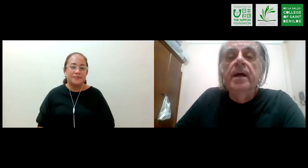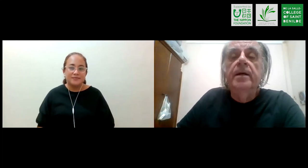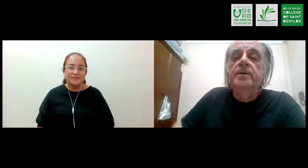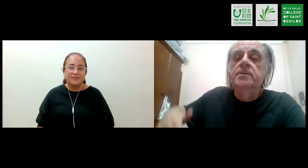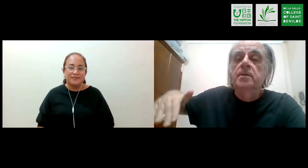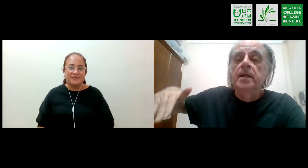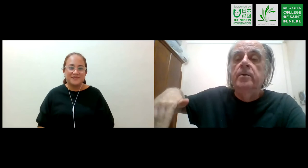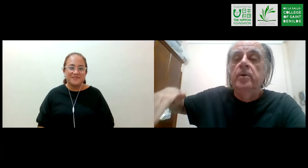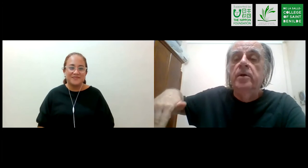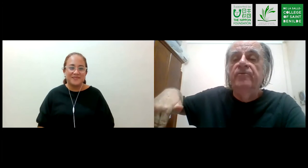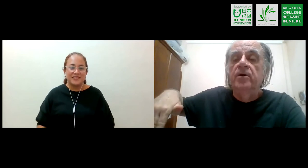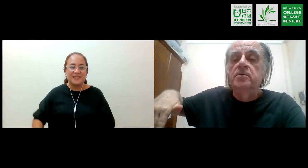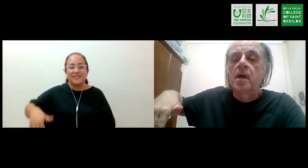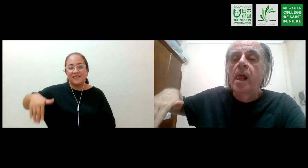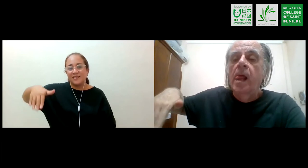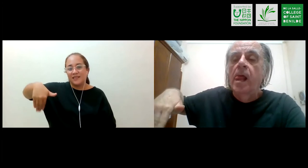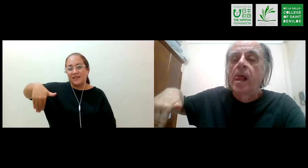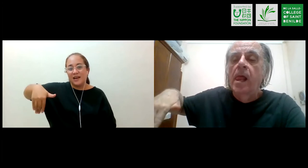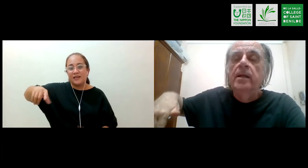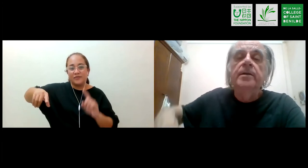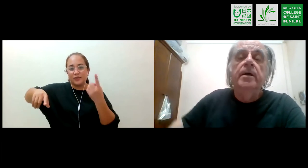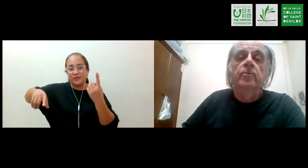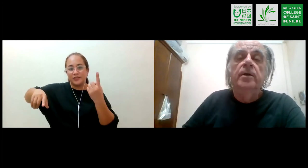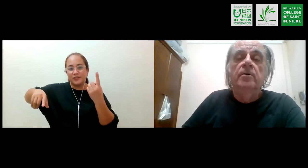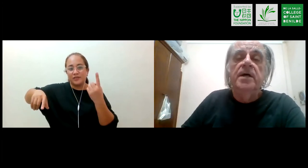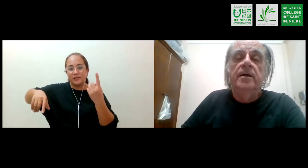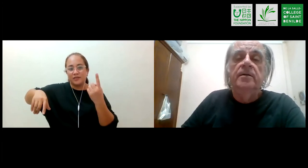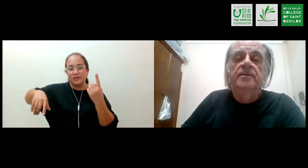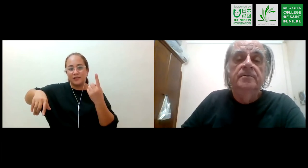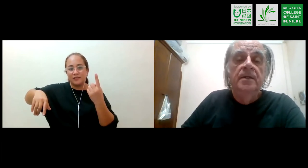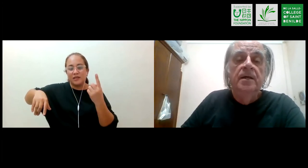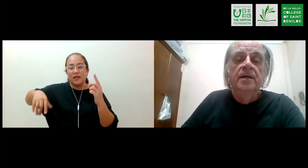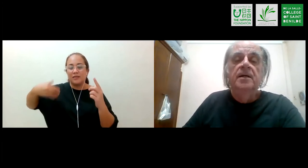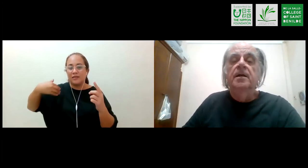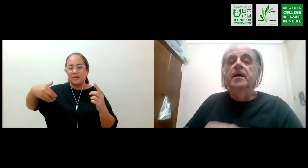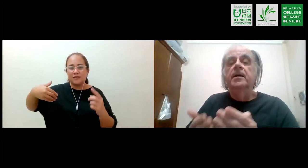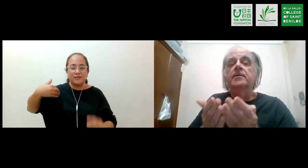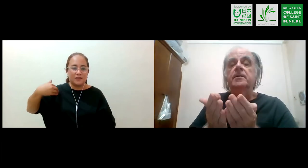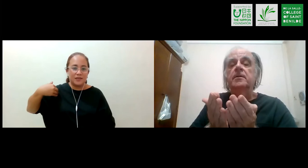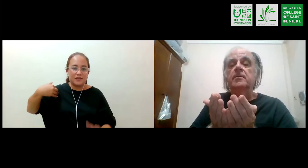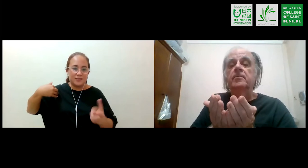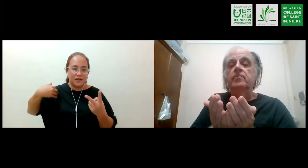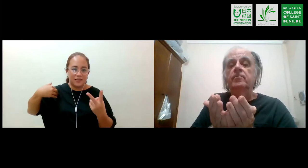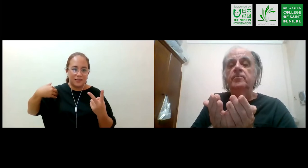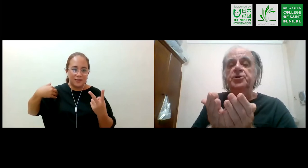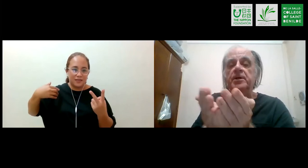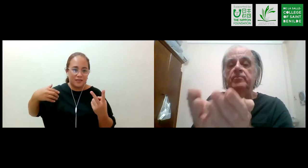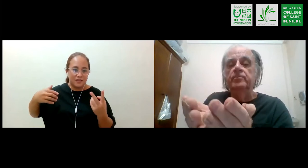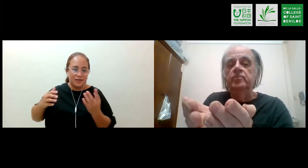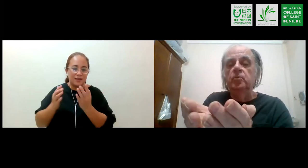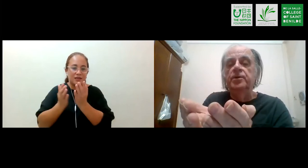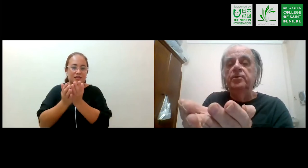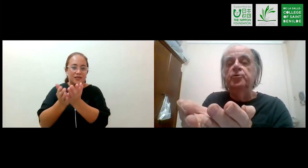So in that case, late would go first, not yet would go second, and